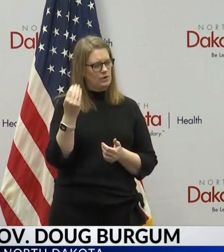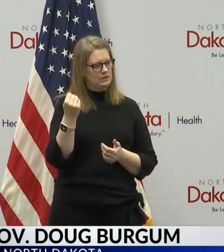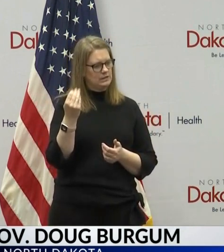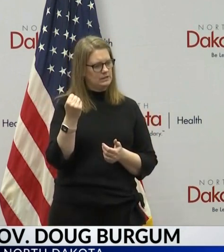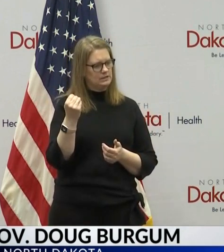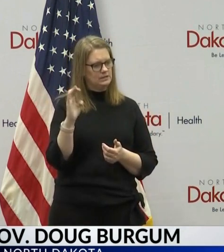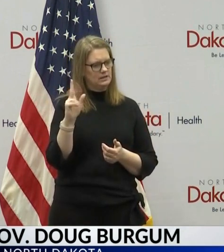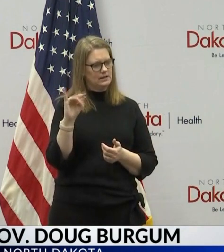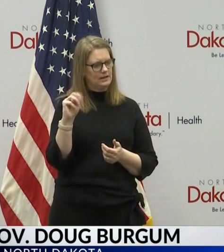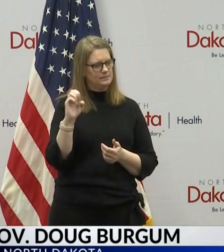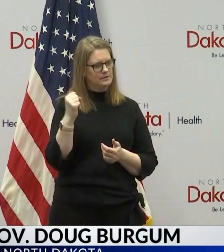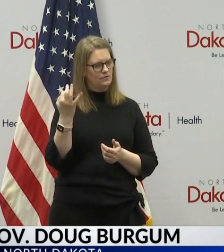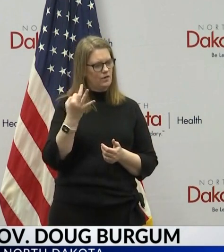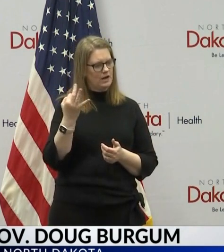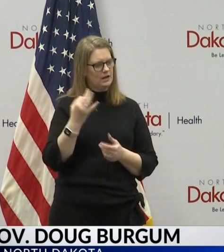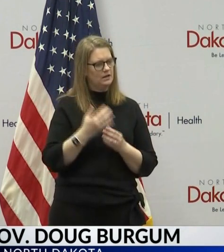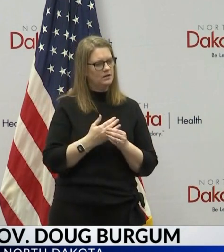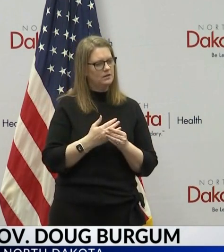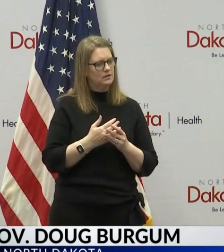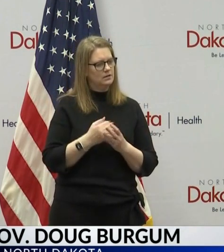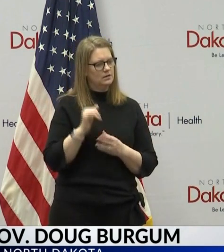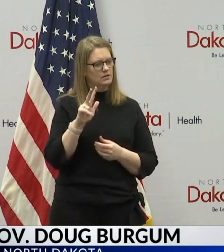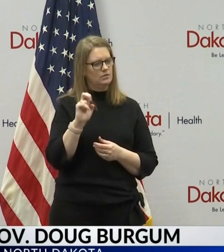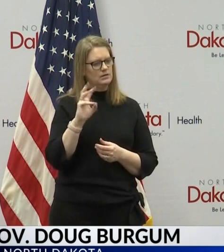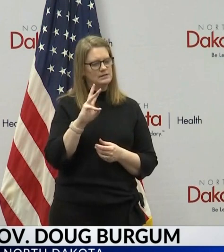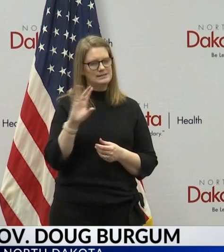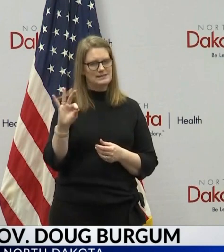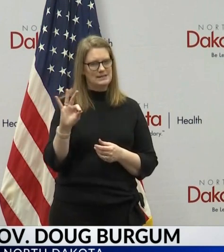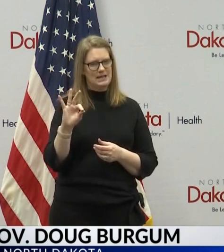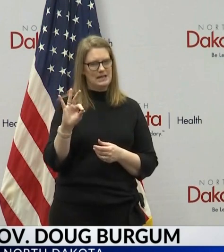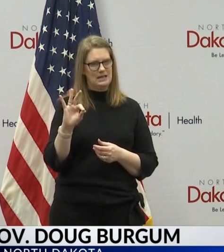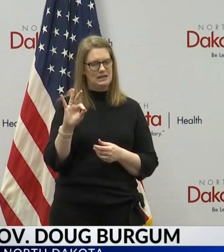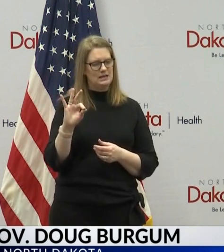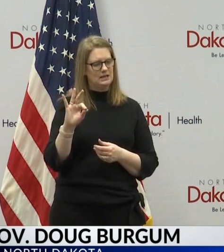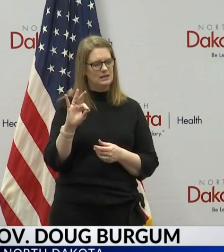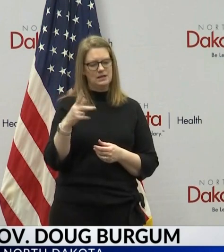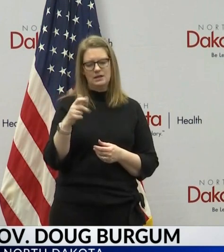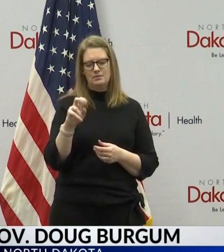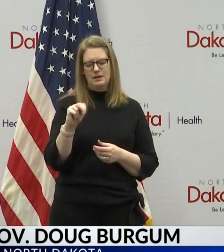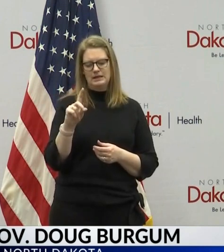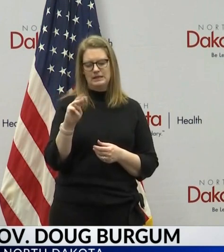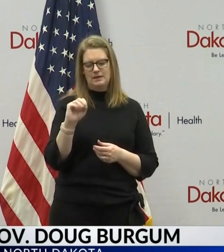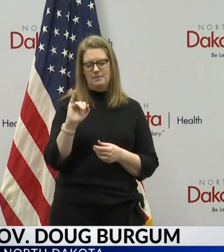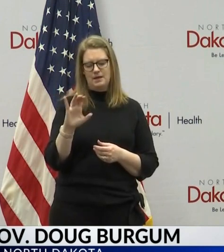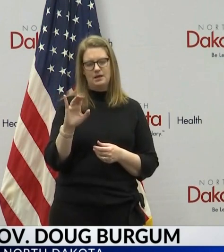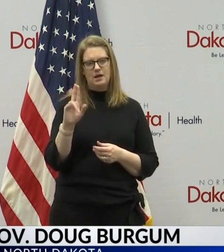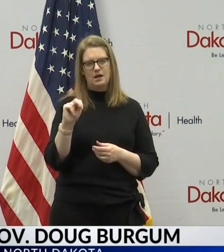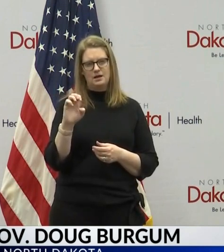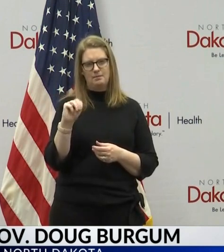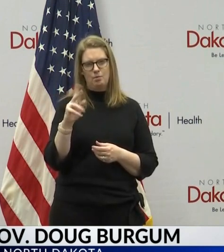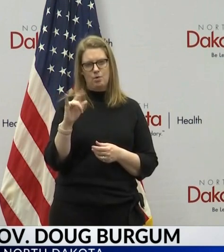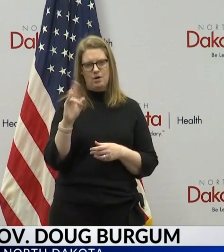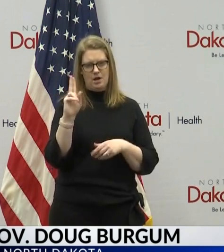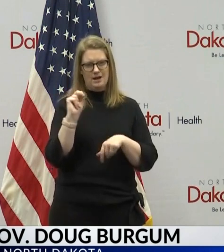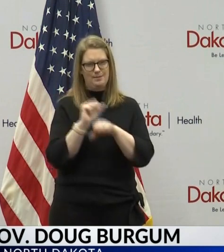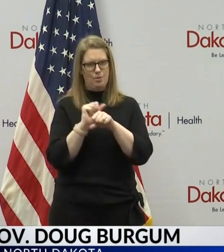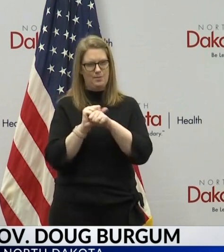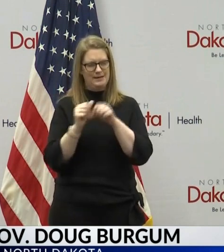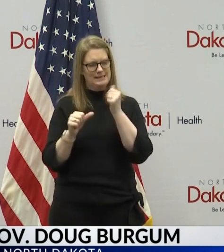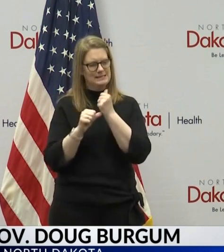1,114 claims came in on Friday. There was 369 of the pandemic unemployment assistance, and